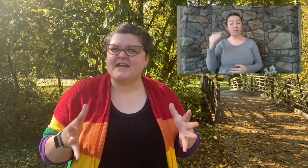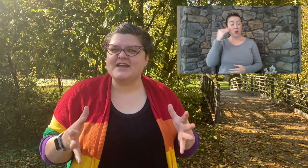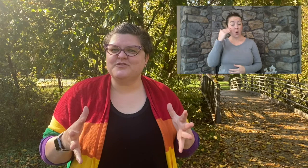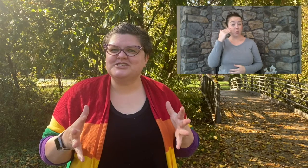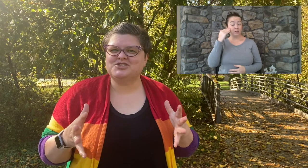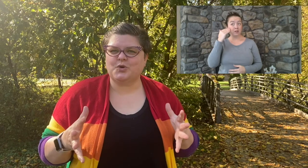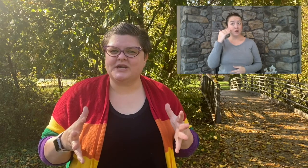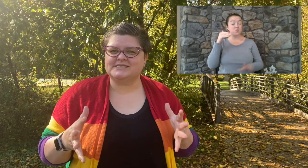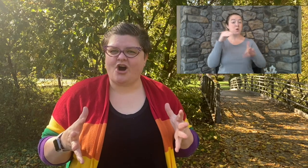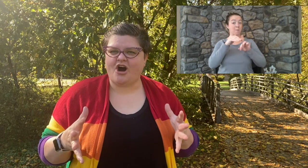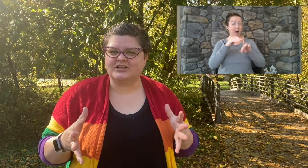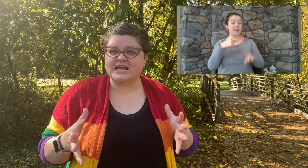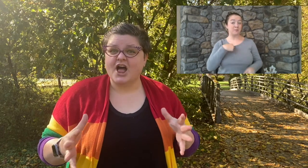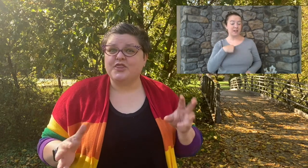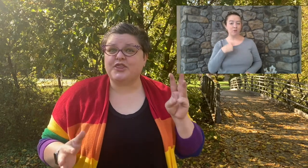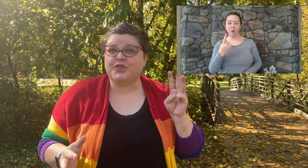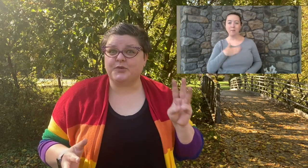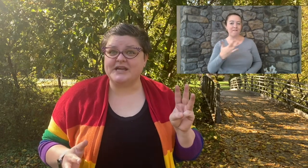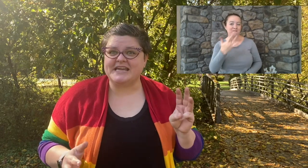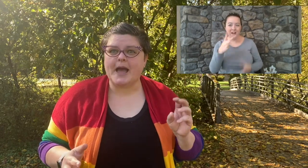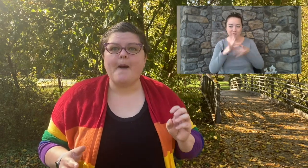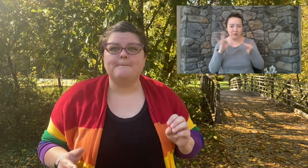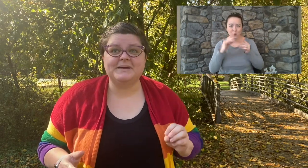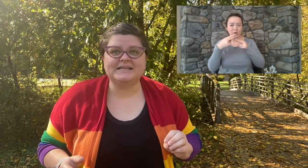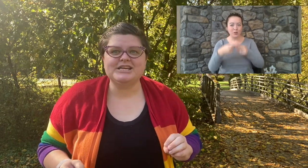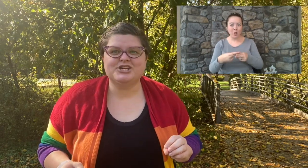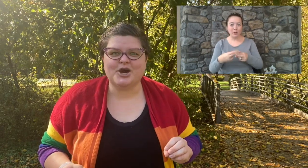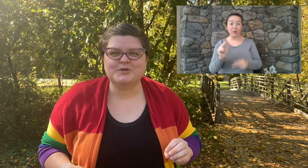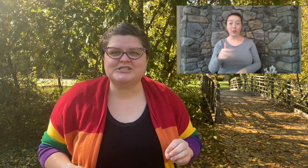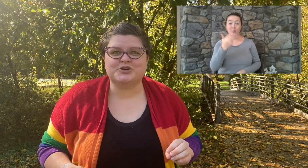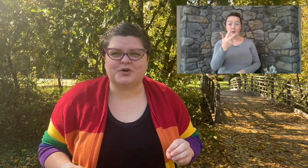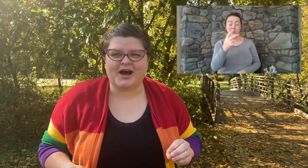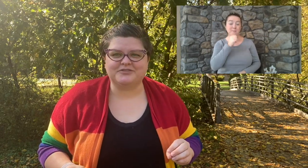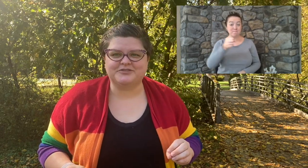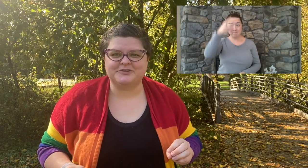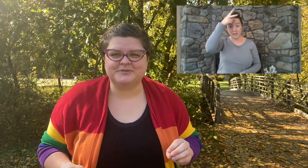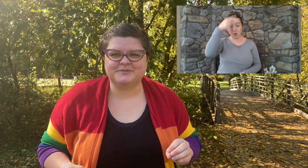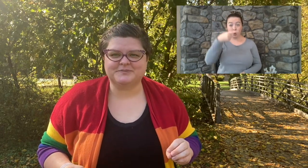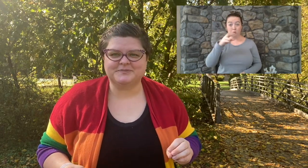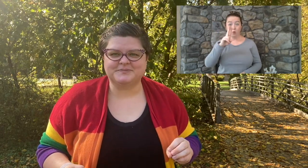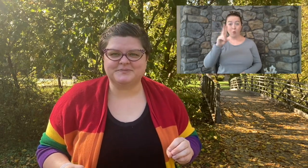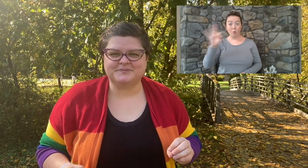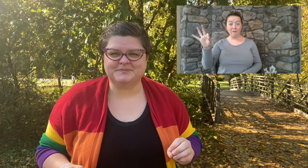my favorite stories called The Three Billy Goats Gruff.